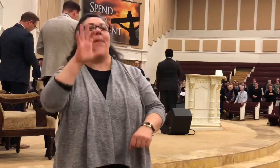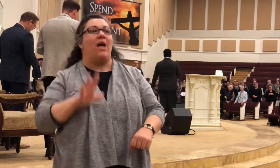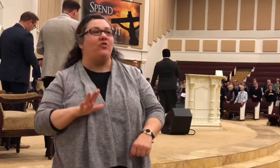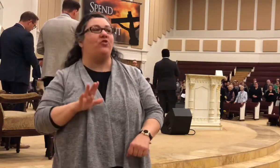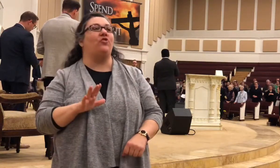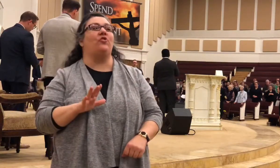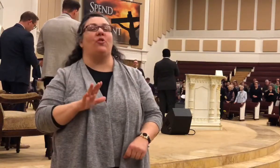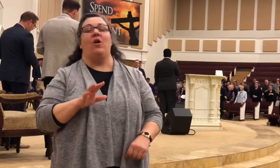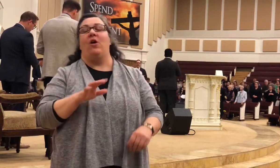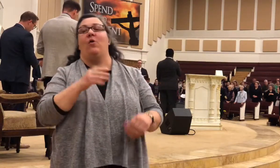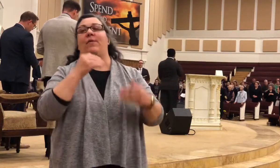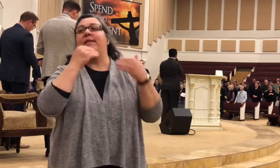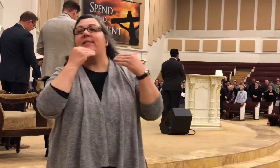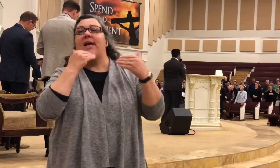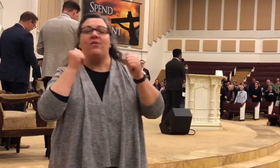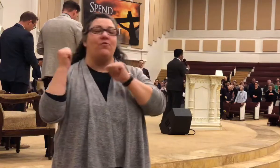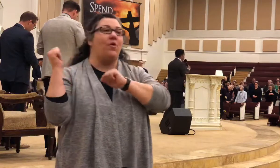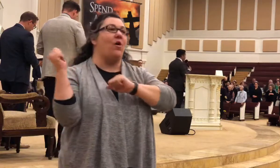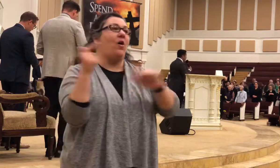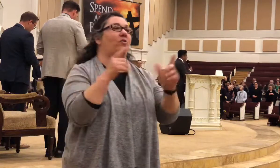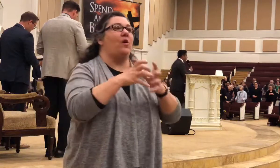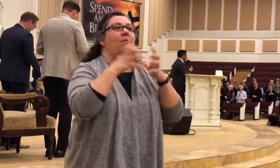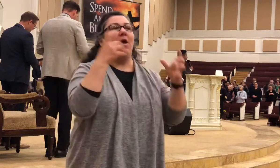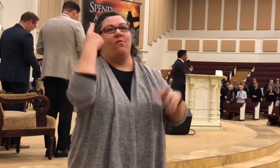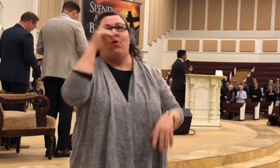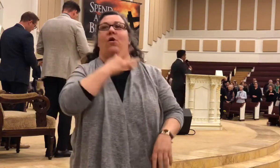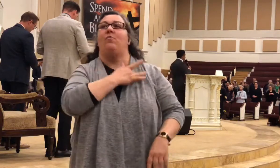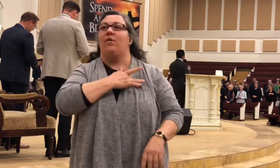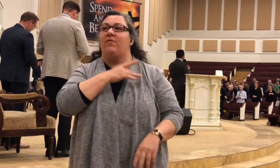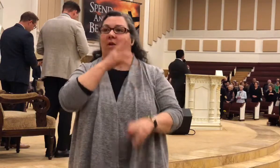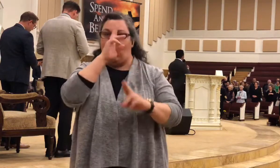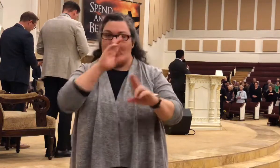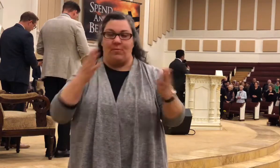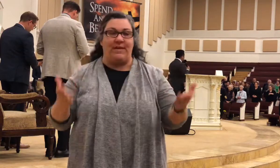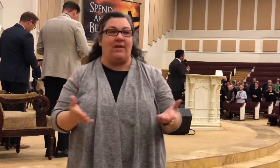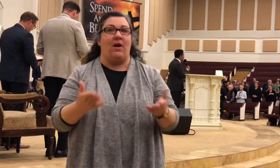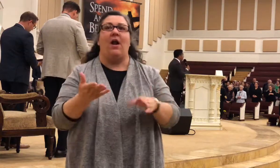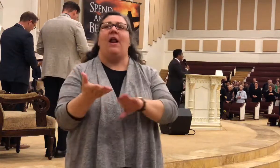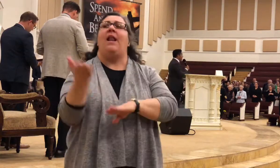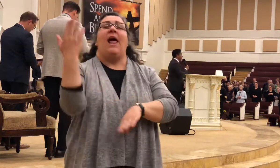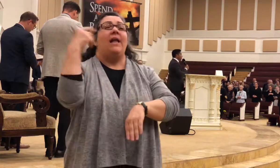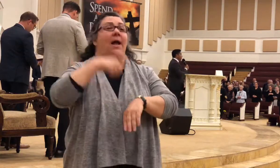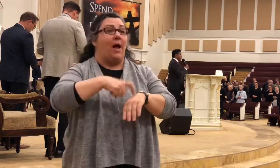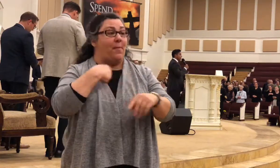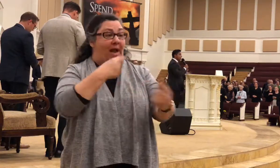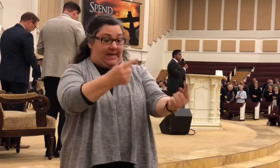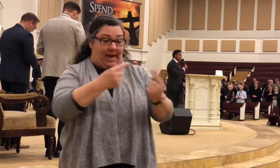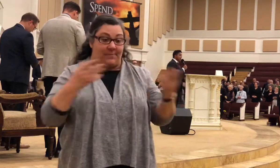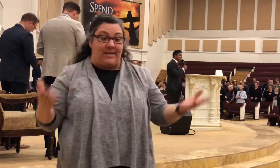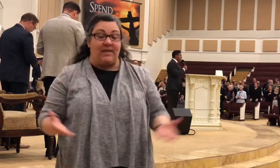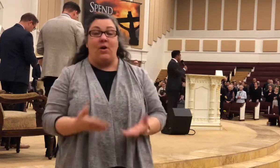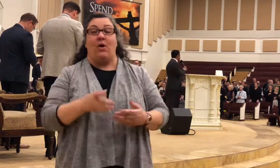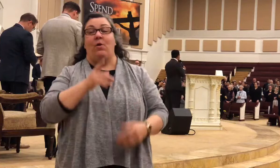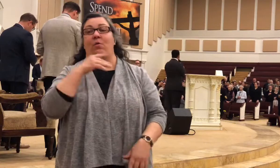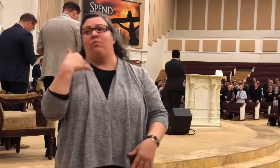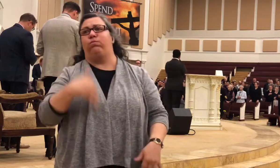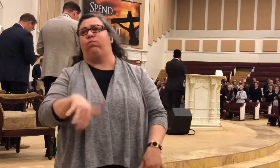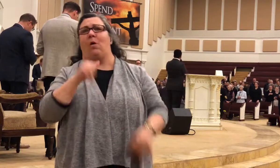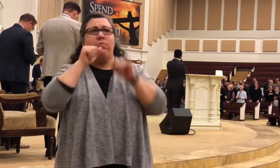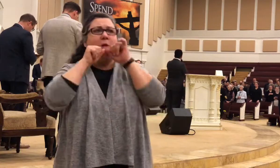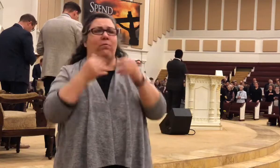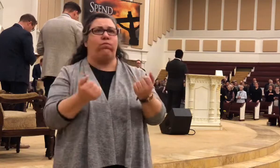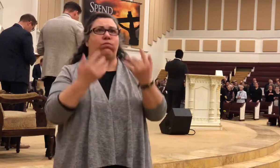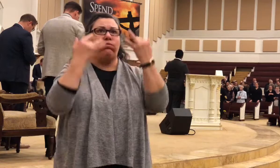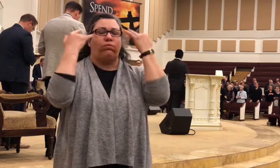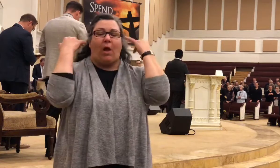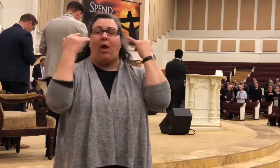us to come. We thank you so much for the privilege to be here. Last time we were here, we were just so blessed.